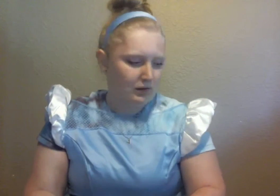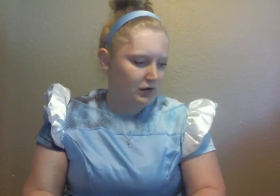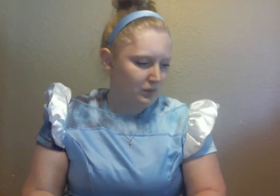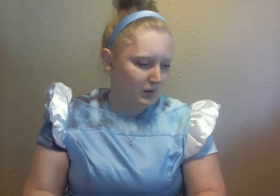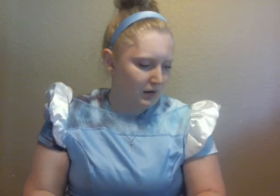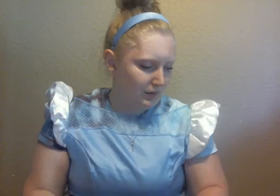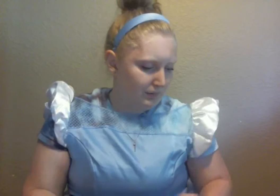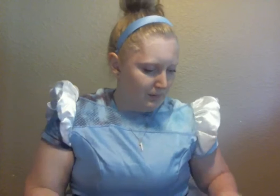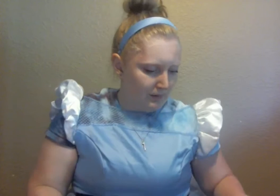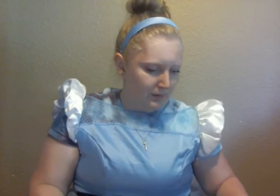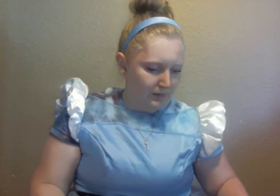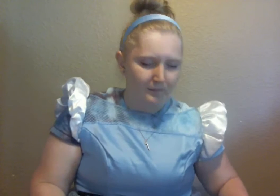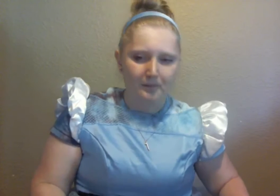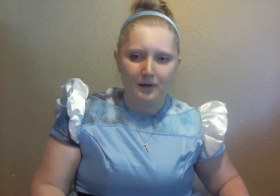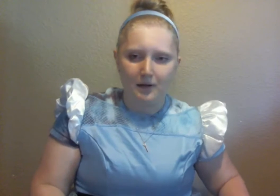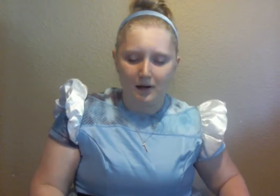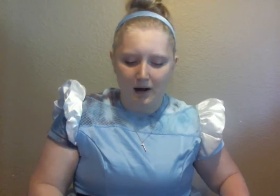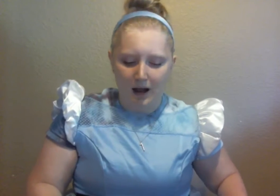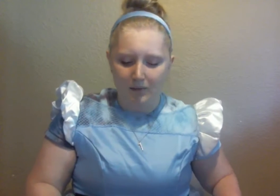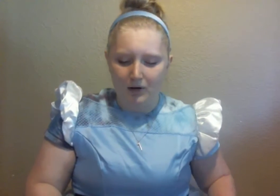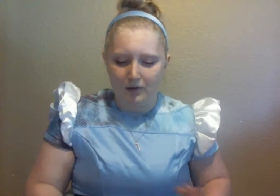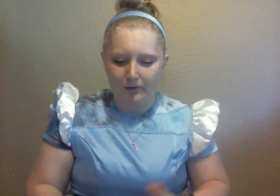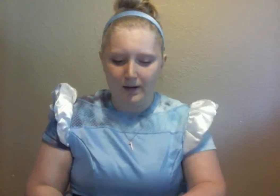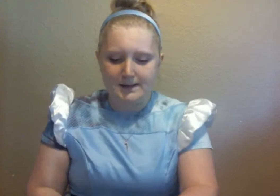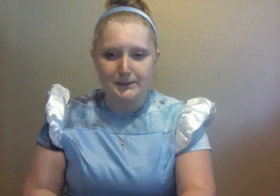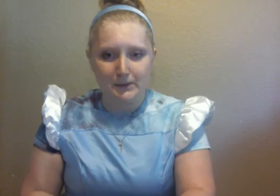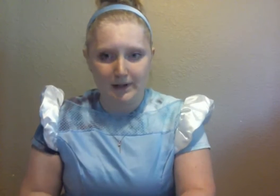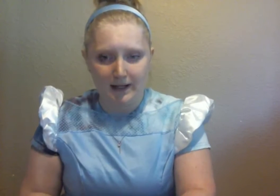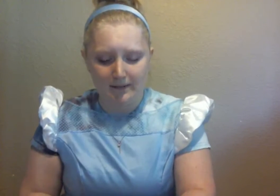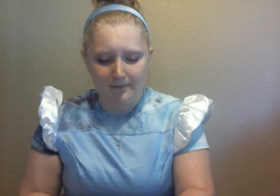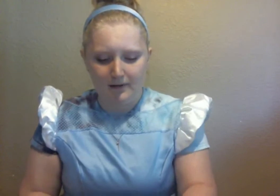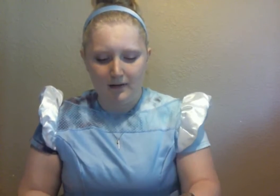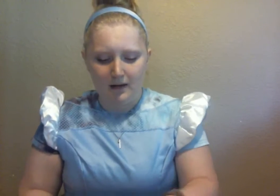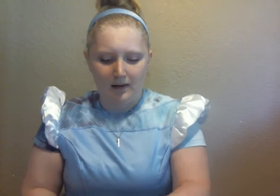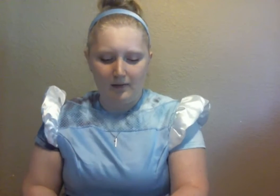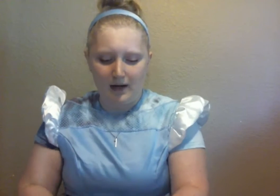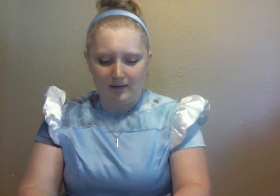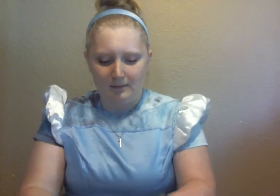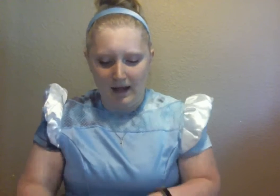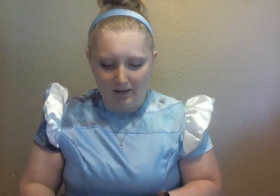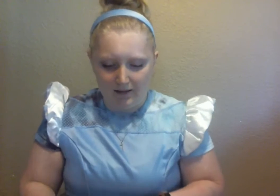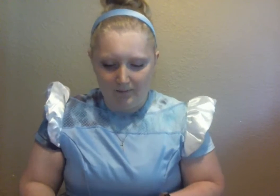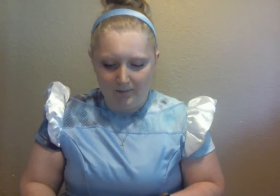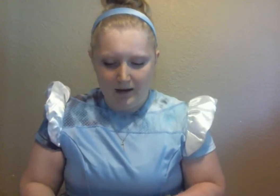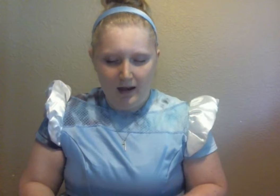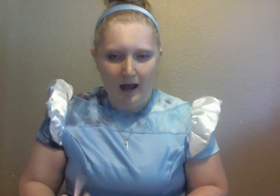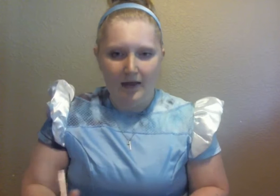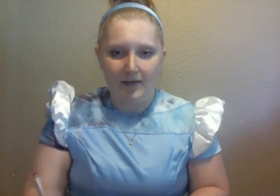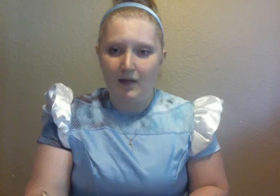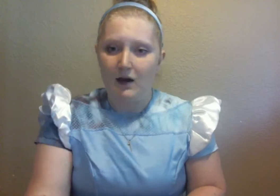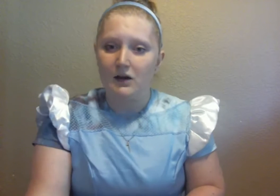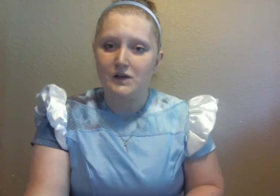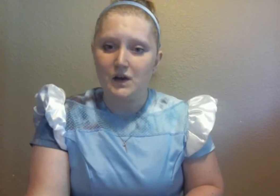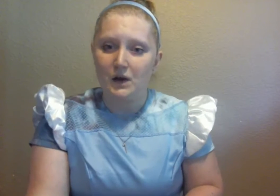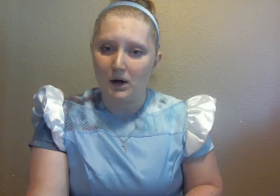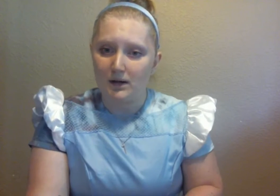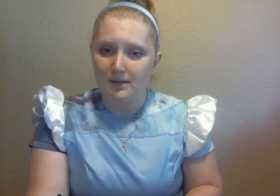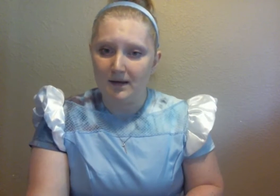you will go through, or I will go through a story that is a Mad Lib, and then there are certain words